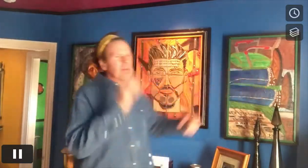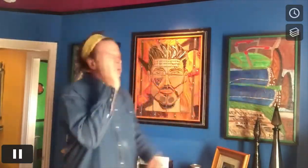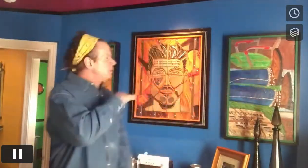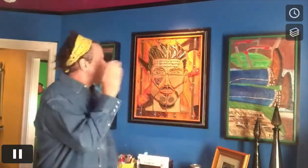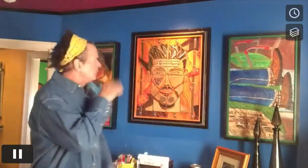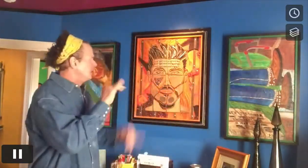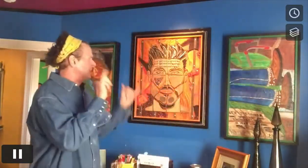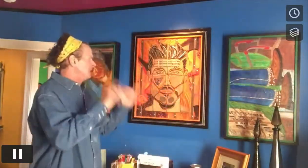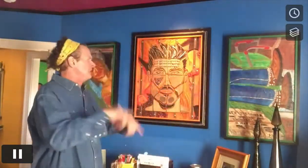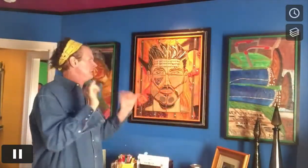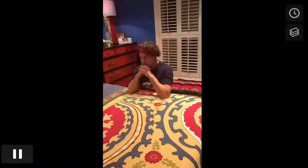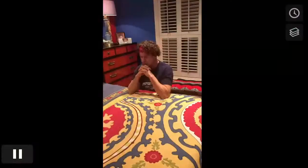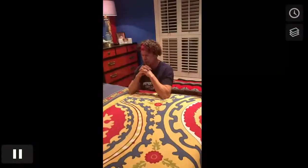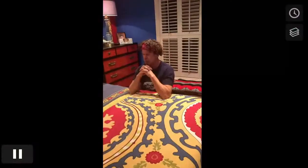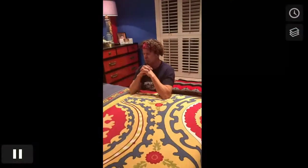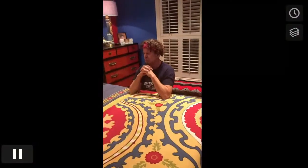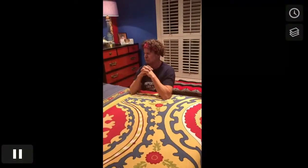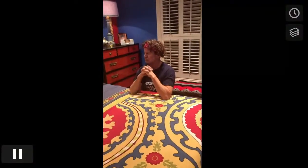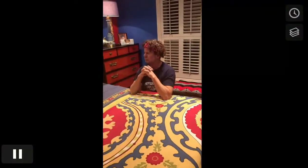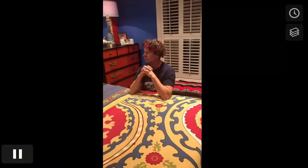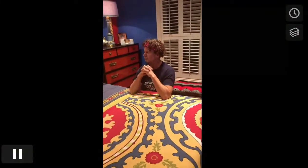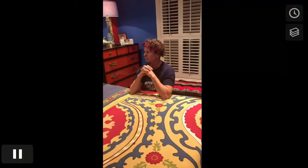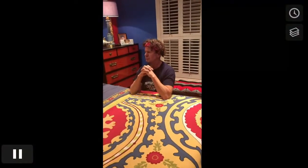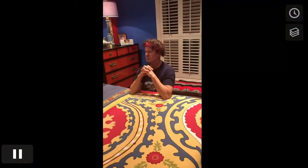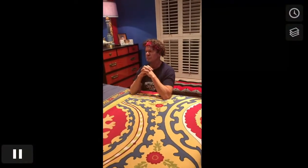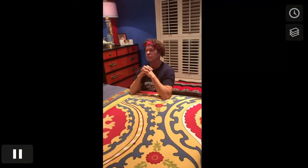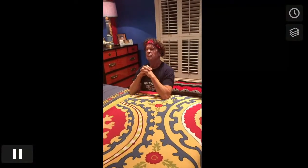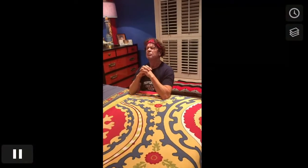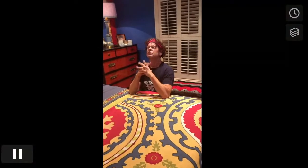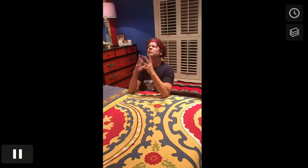Ooh, stinks. Yeah, that's that smell.